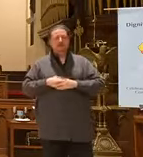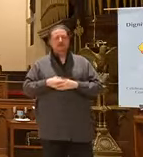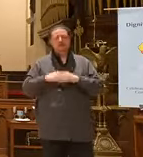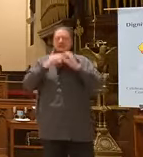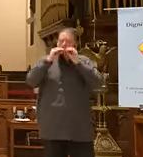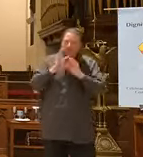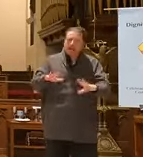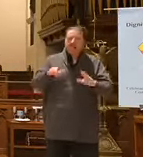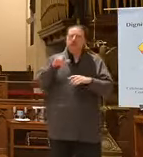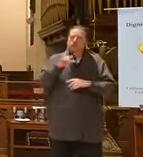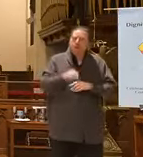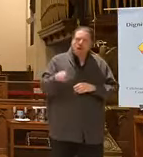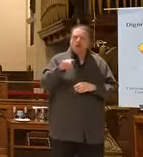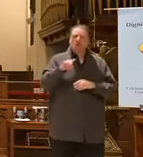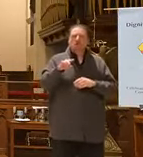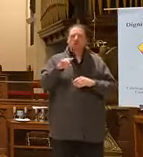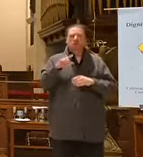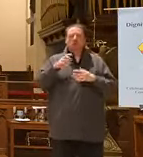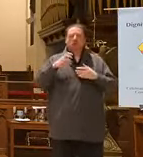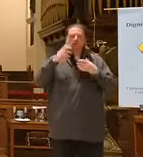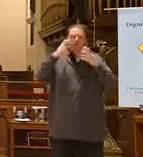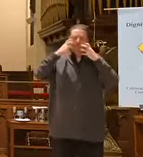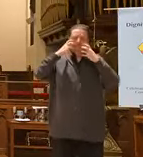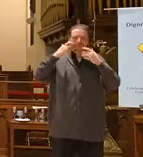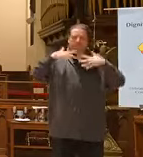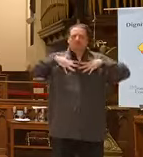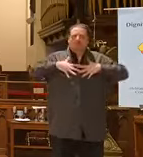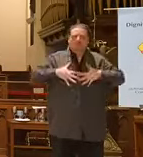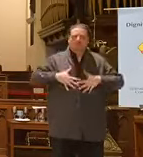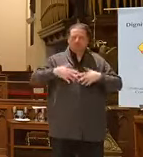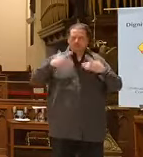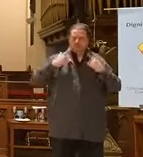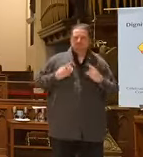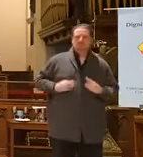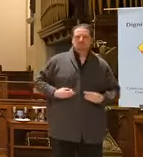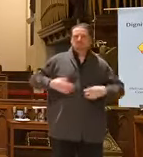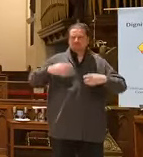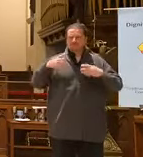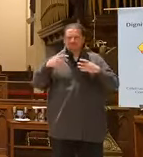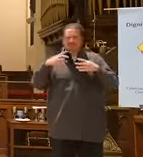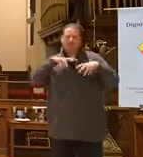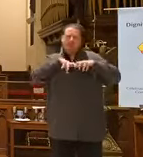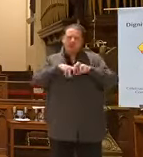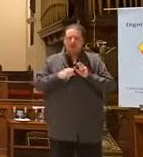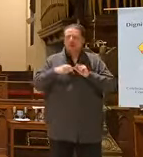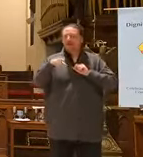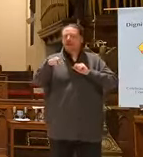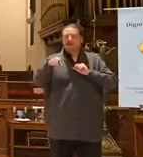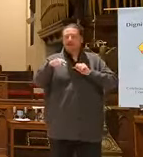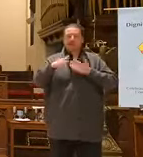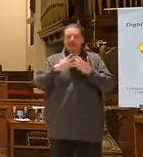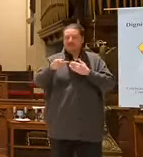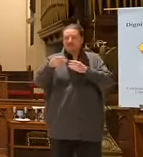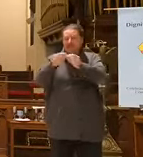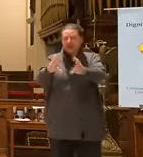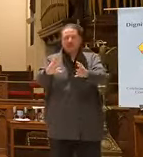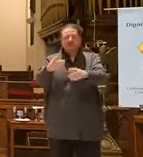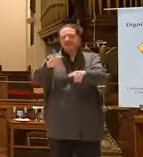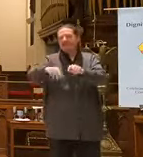Blessed are those who mourn for what they've lost and can never get back.